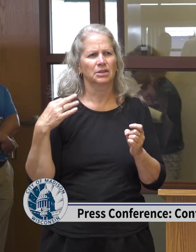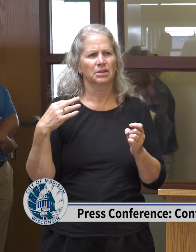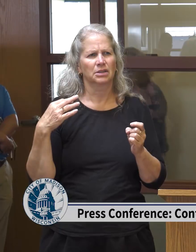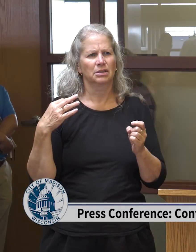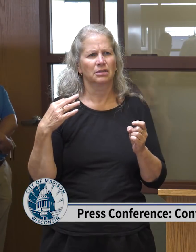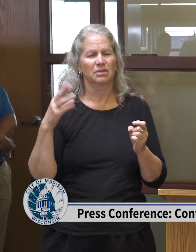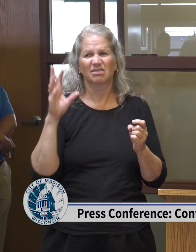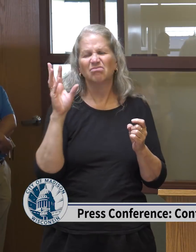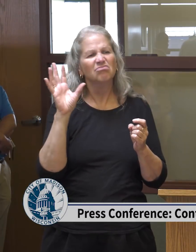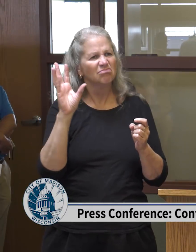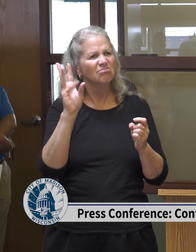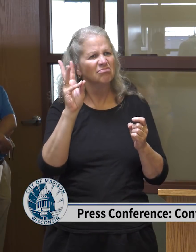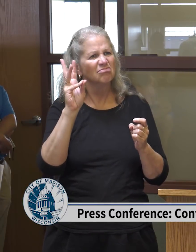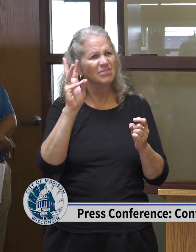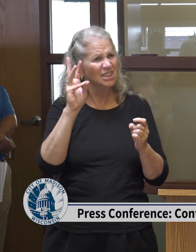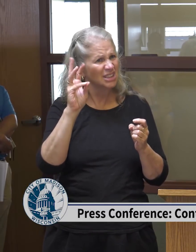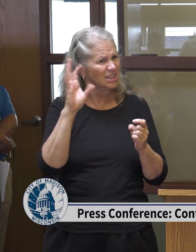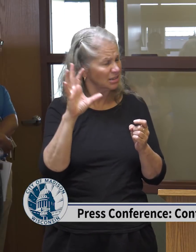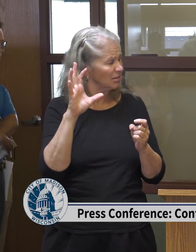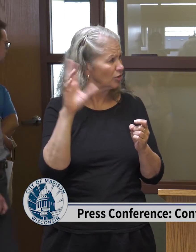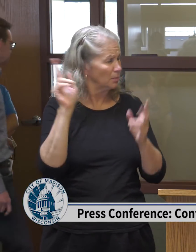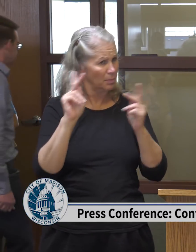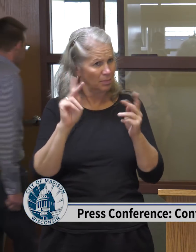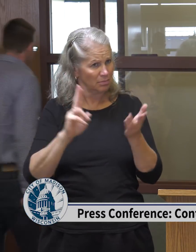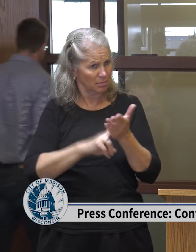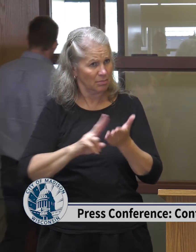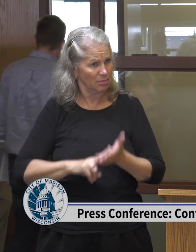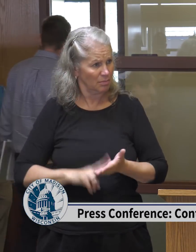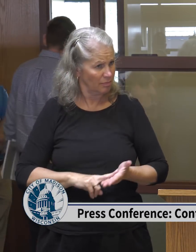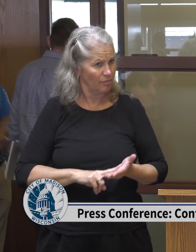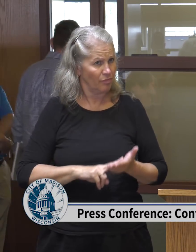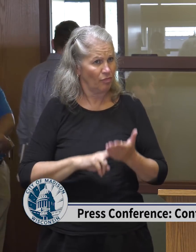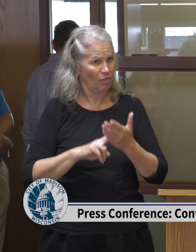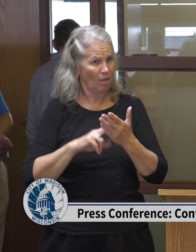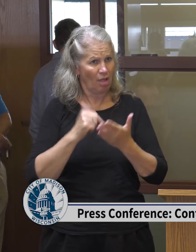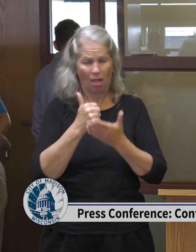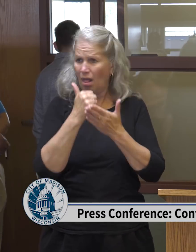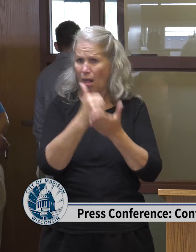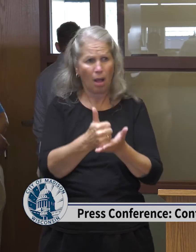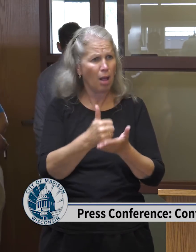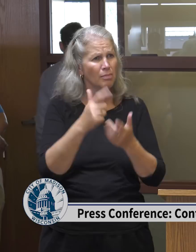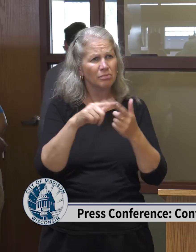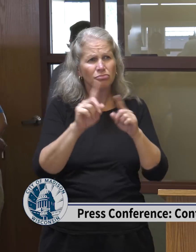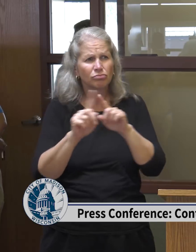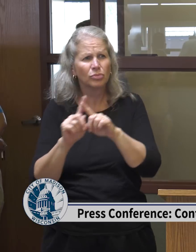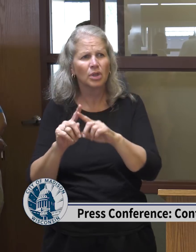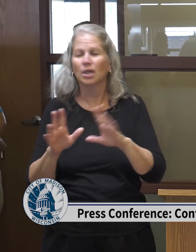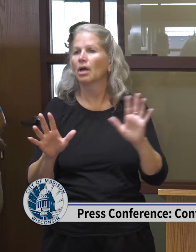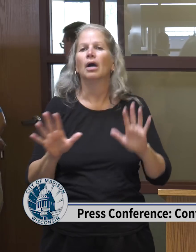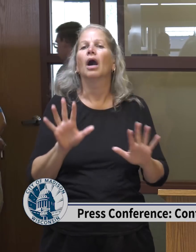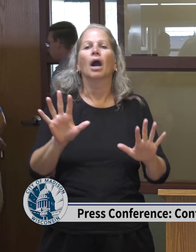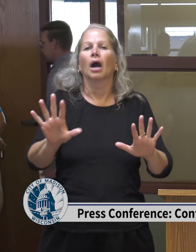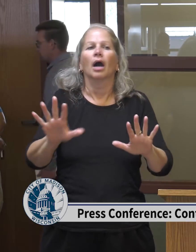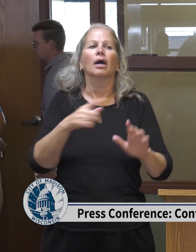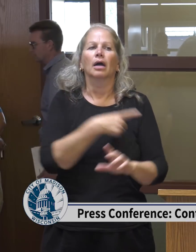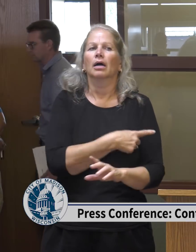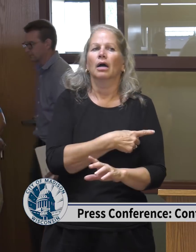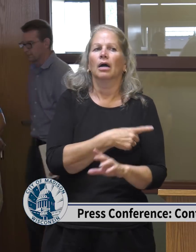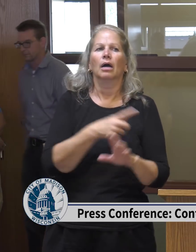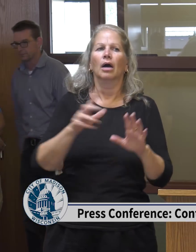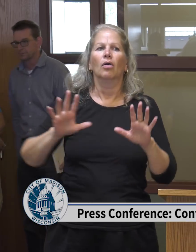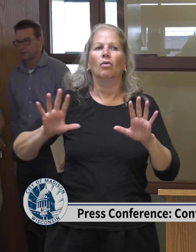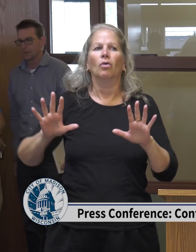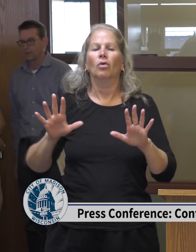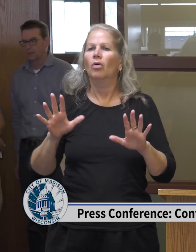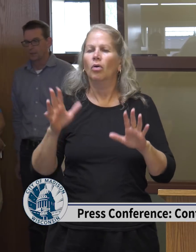on your thoughts about the work that they're doing. Well, it's just, you know, it's marvelous the kind of response that we're getting from